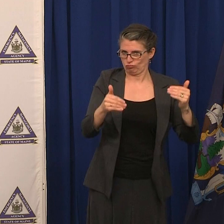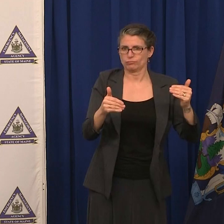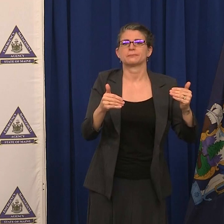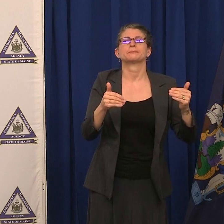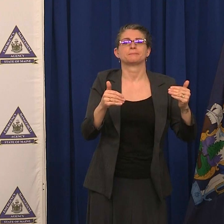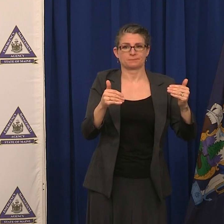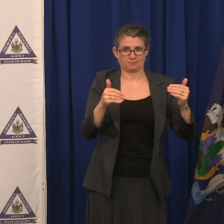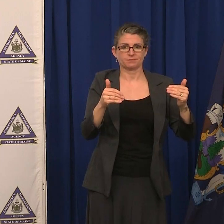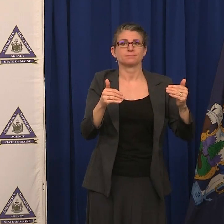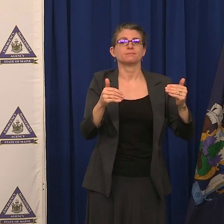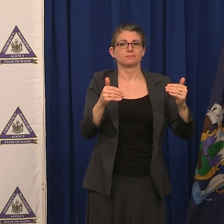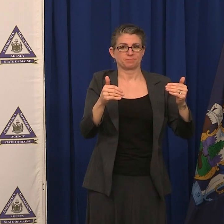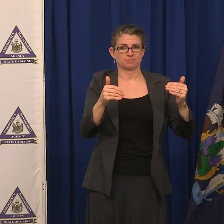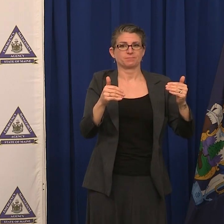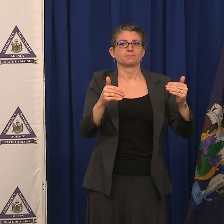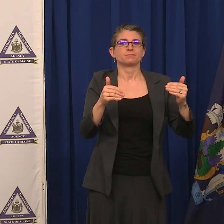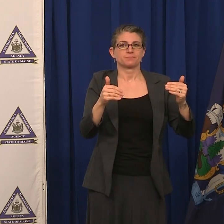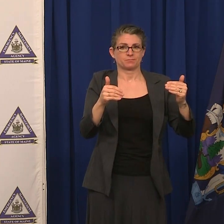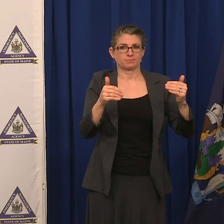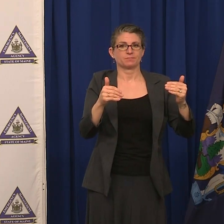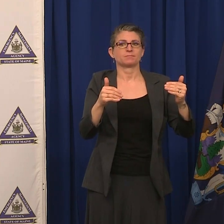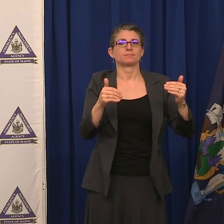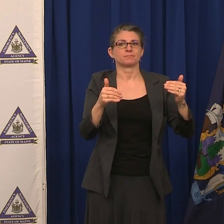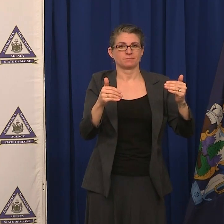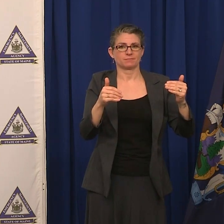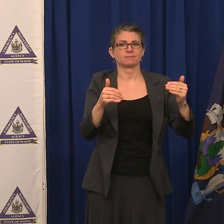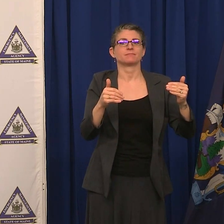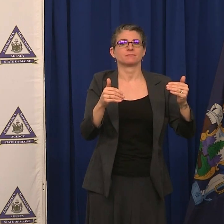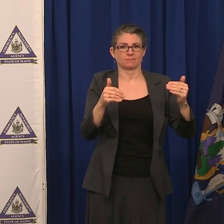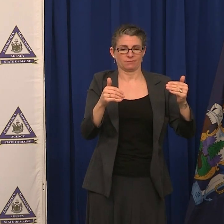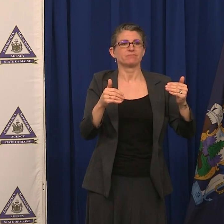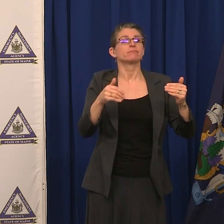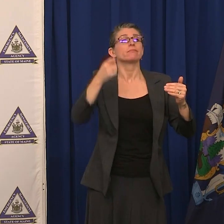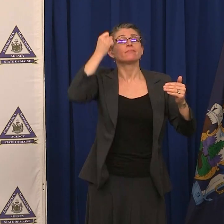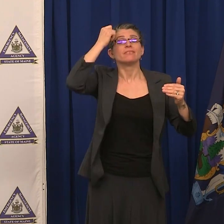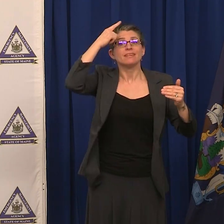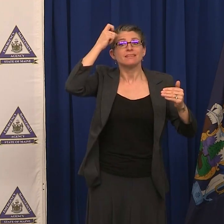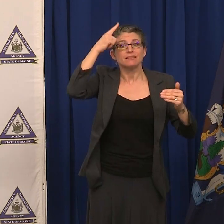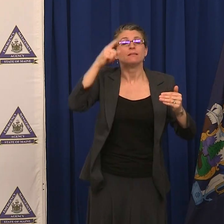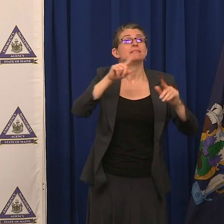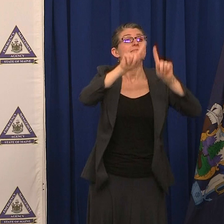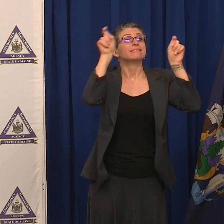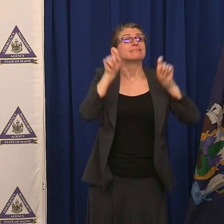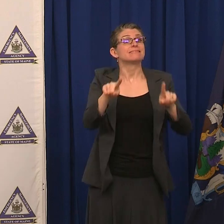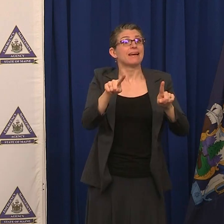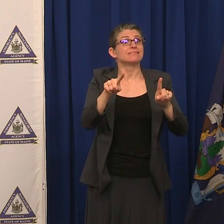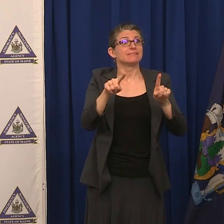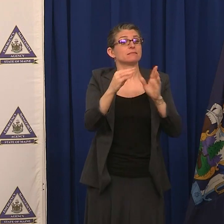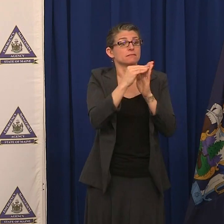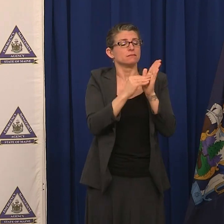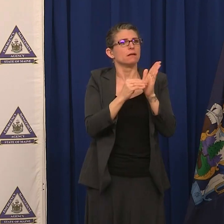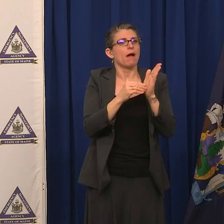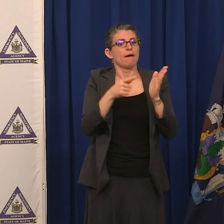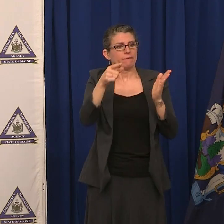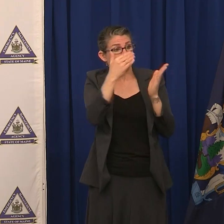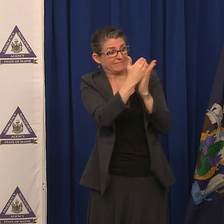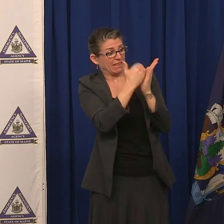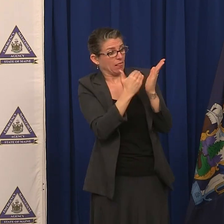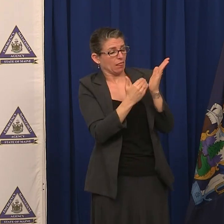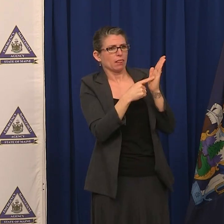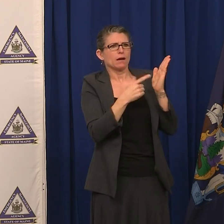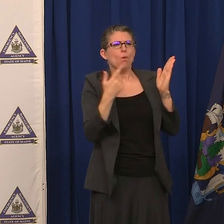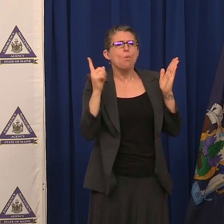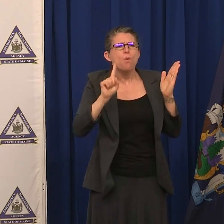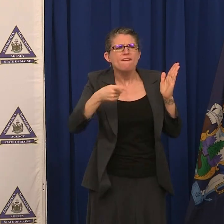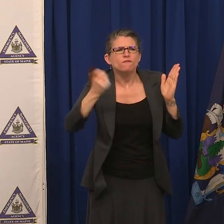called accessioned, which is to say a form has been filled out that recognizes each and every one of those specimens, and